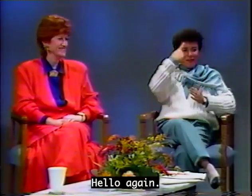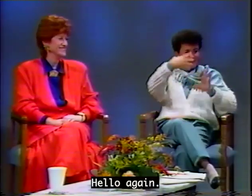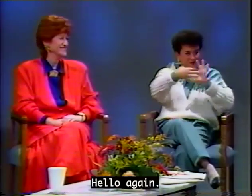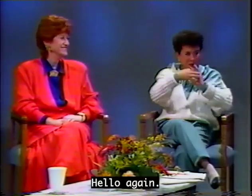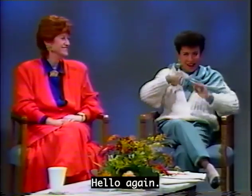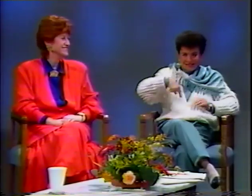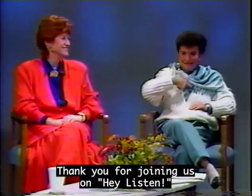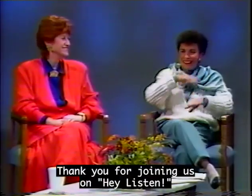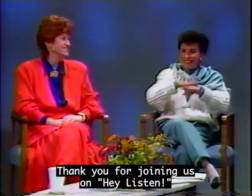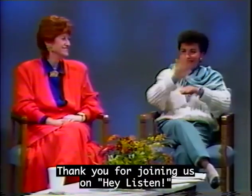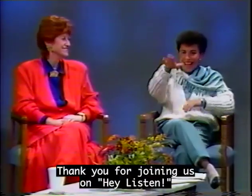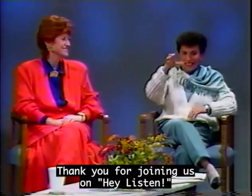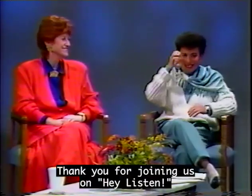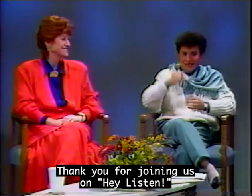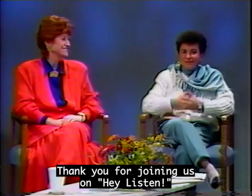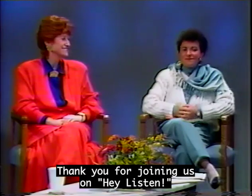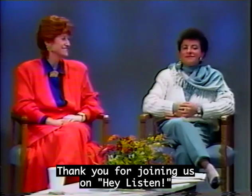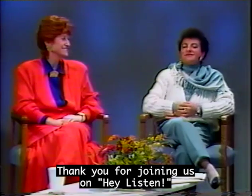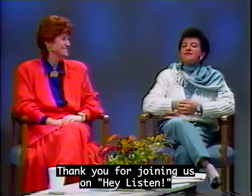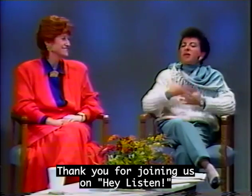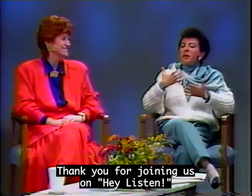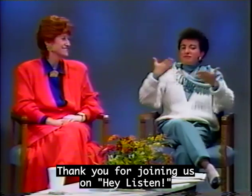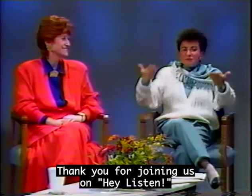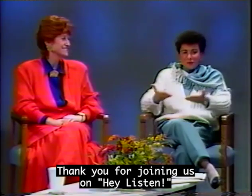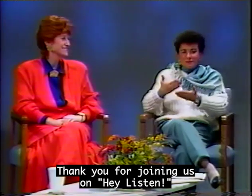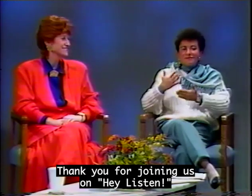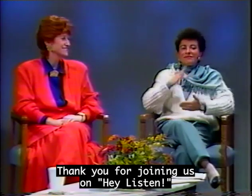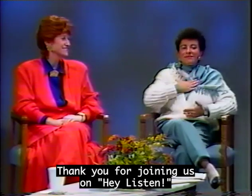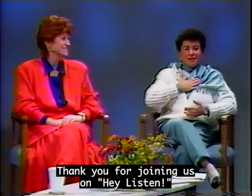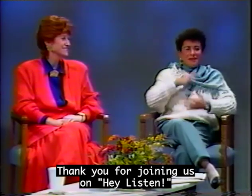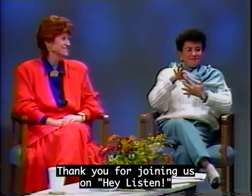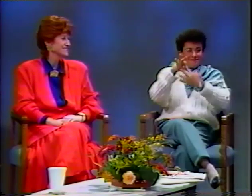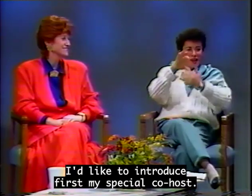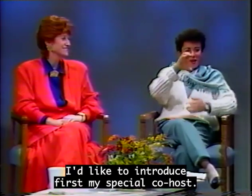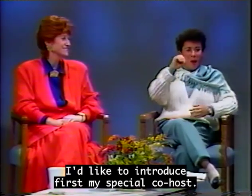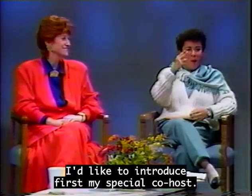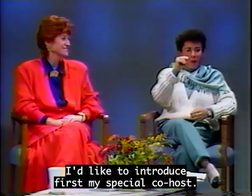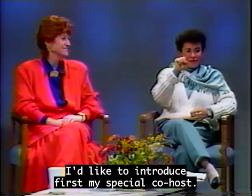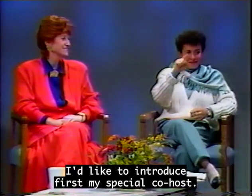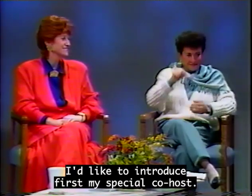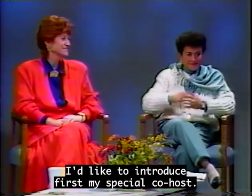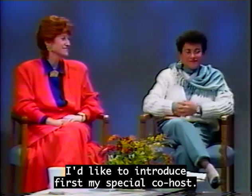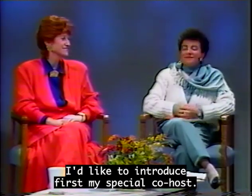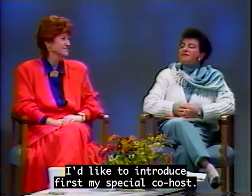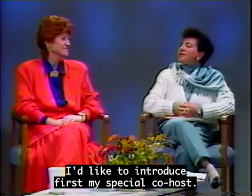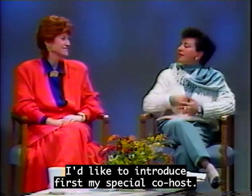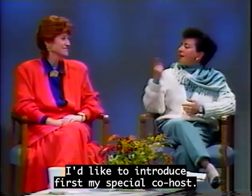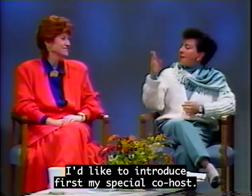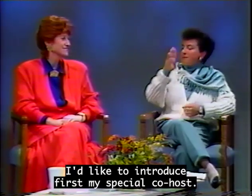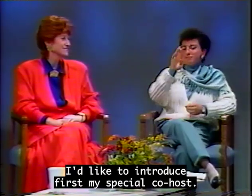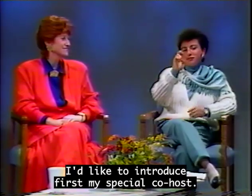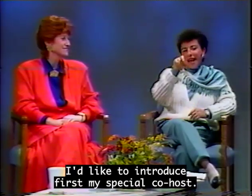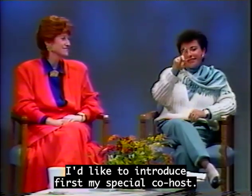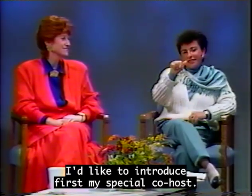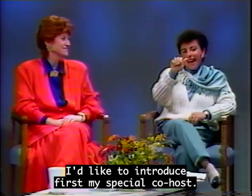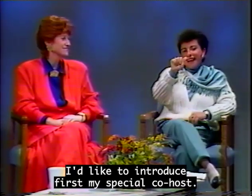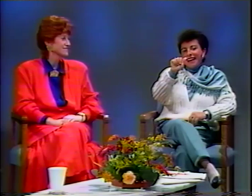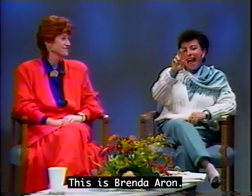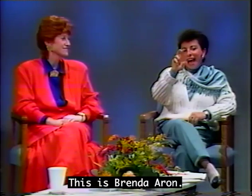Again, thank you for joining us on Hey Listen. I'd like to introduce first my special co-host. This